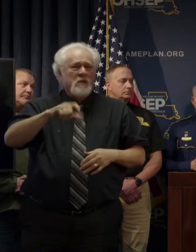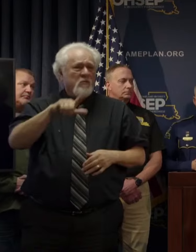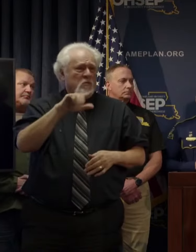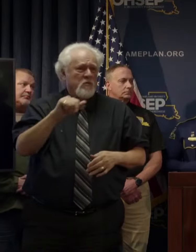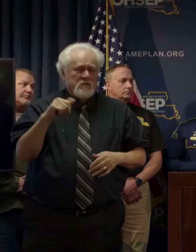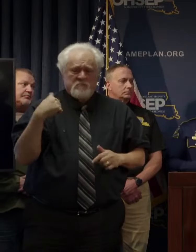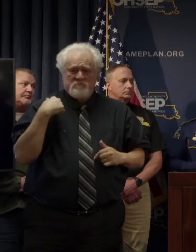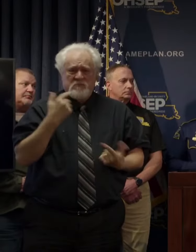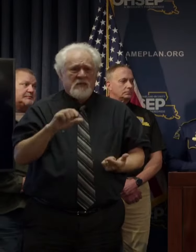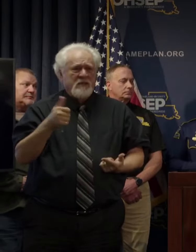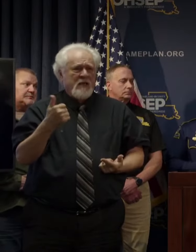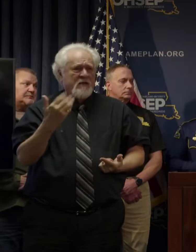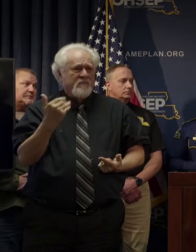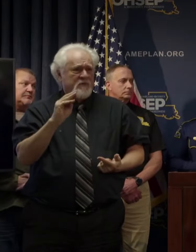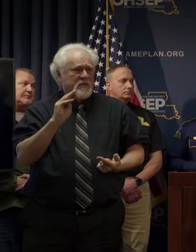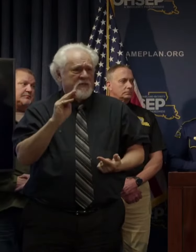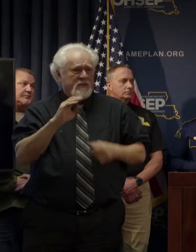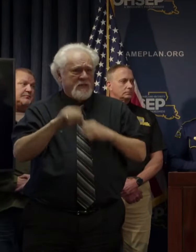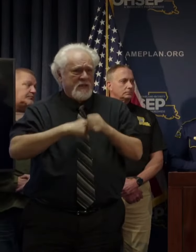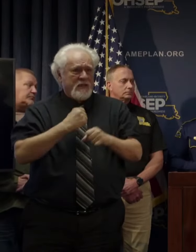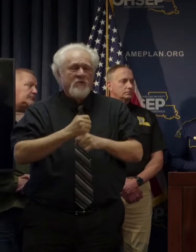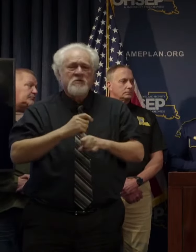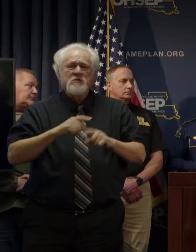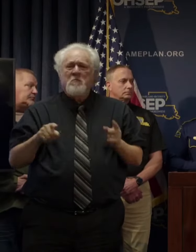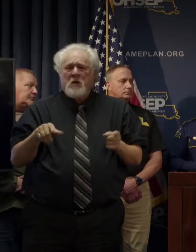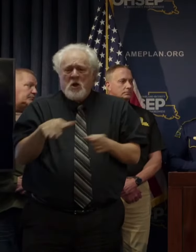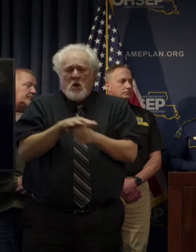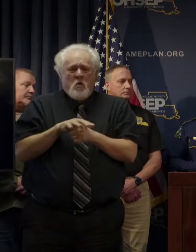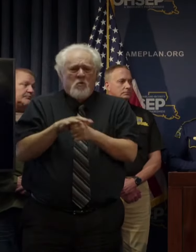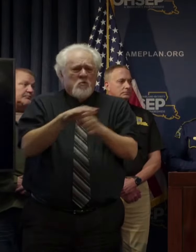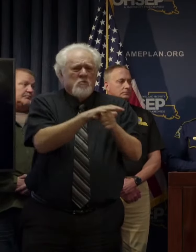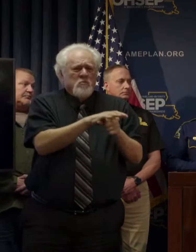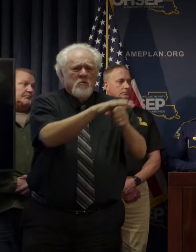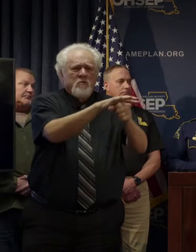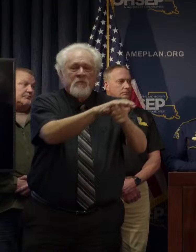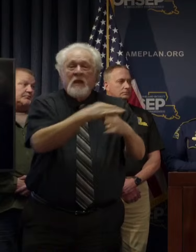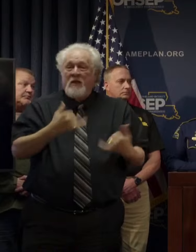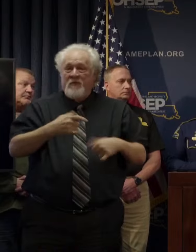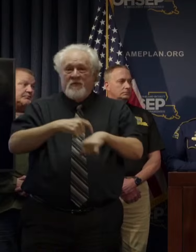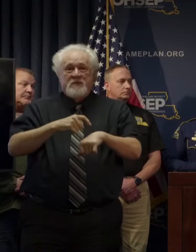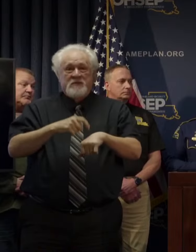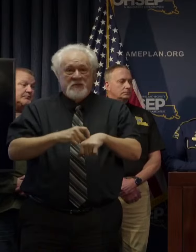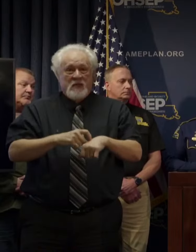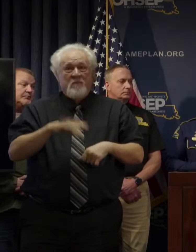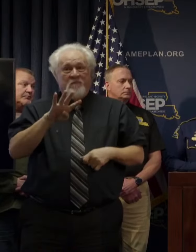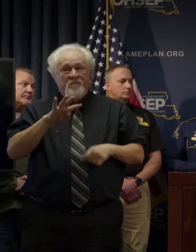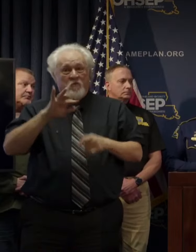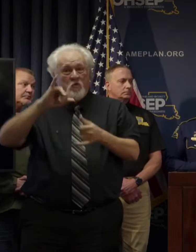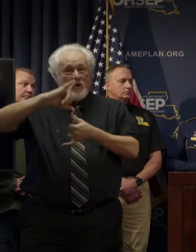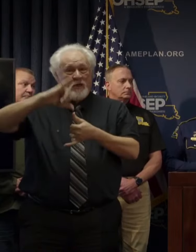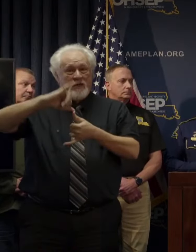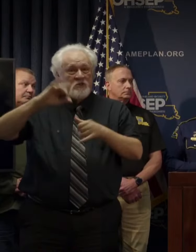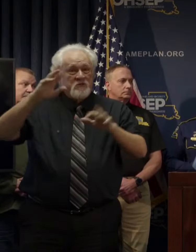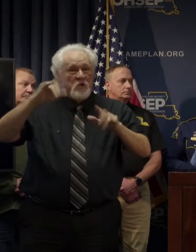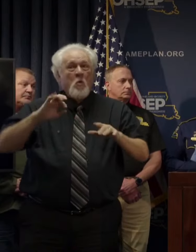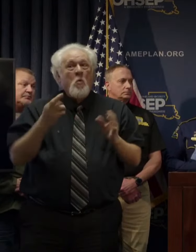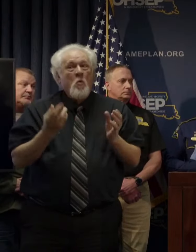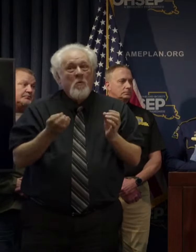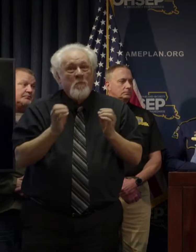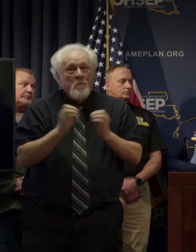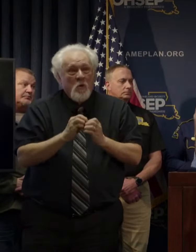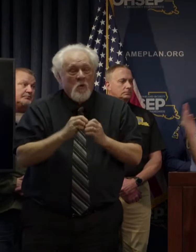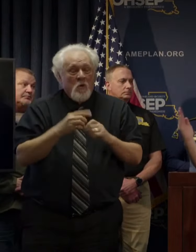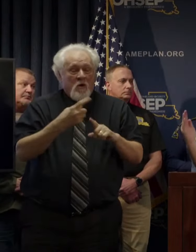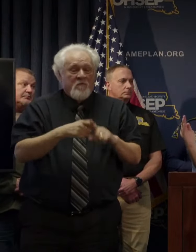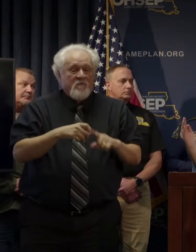over the last 10 to 15 years, but they've been localized. This time we're talking about 4 inches of snow or more, essentially